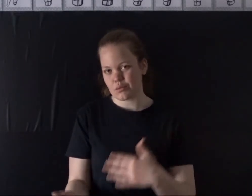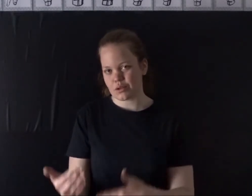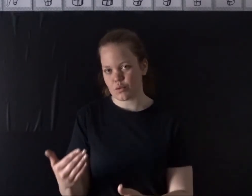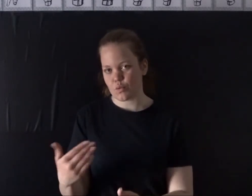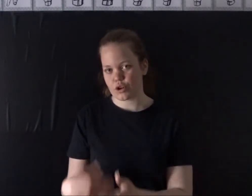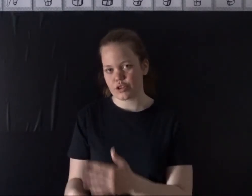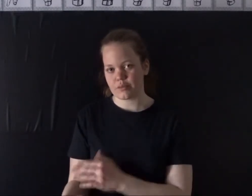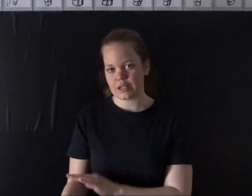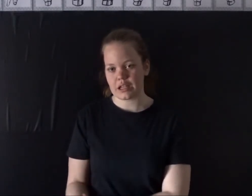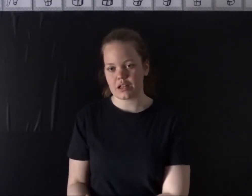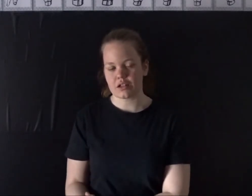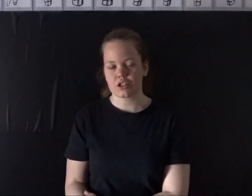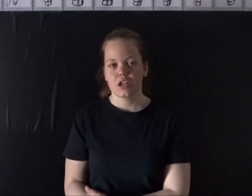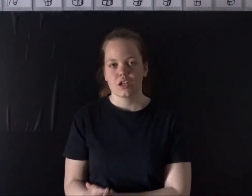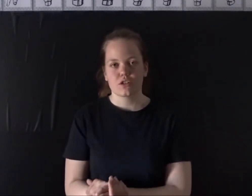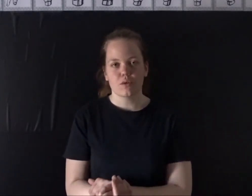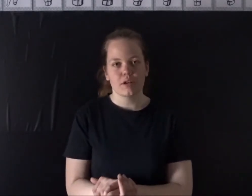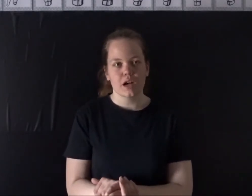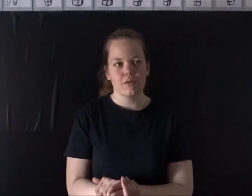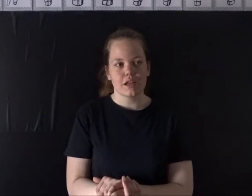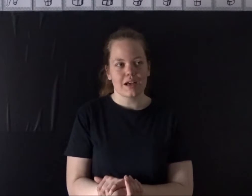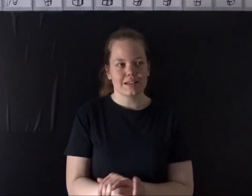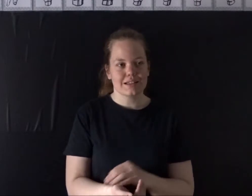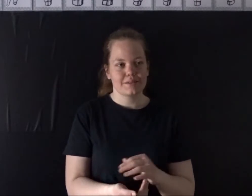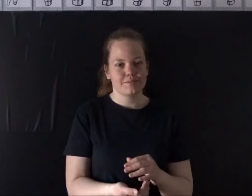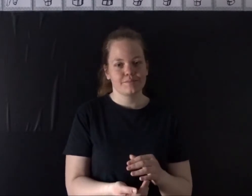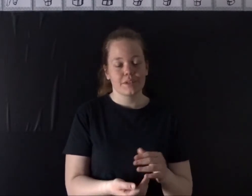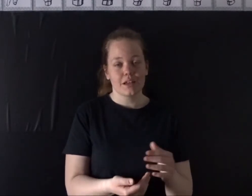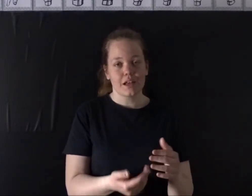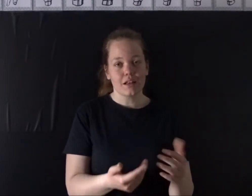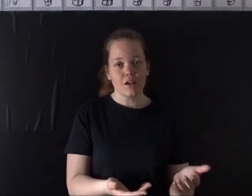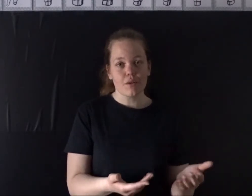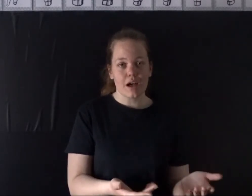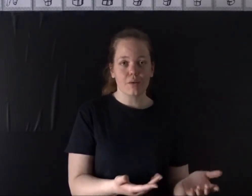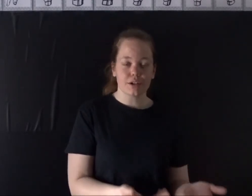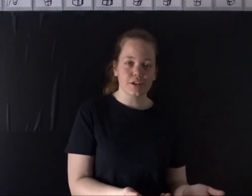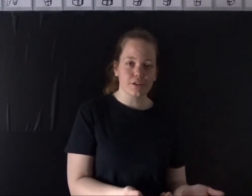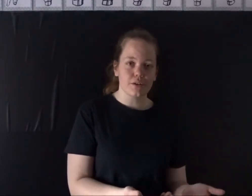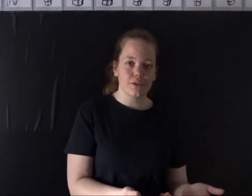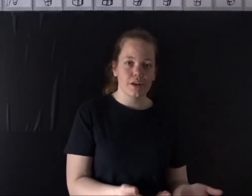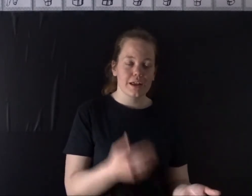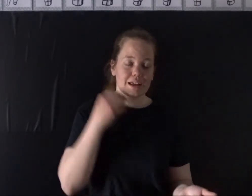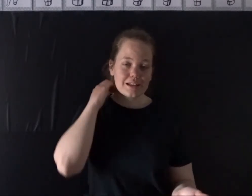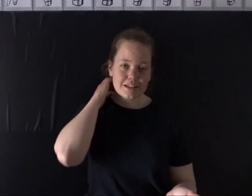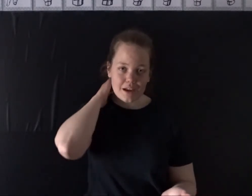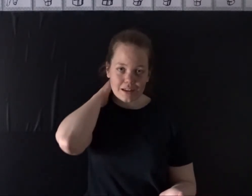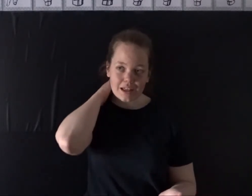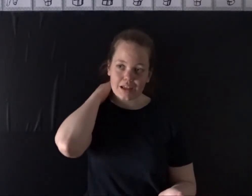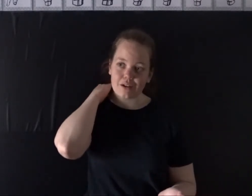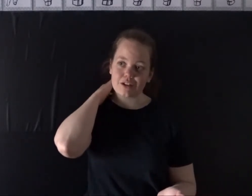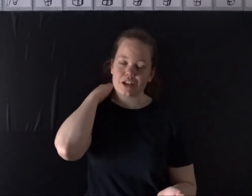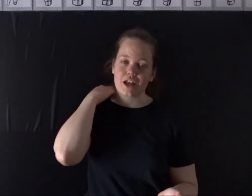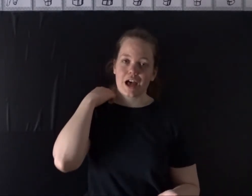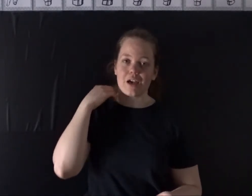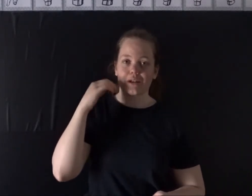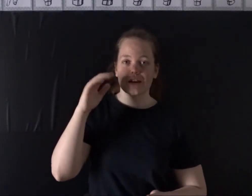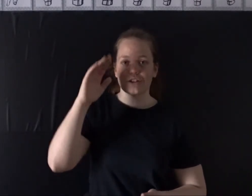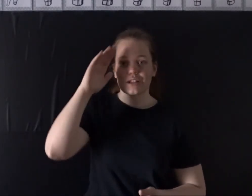would word them in English. So where I would ask, hello, how are you? In sign language, I would actually